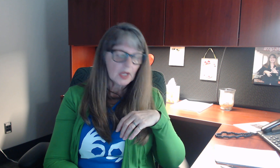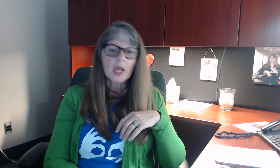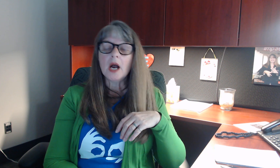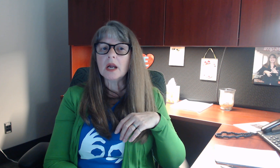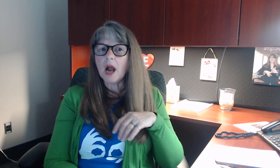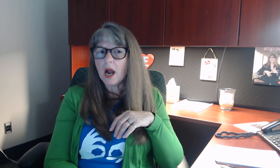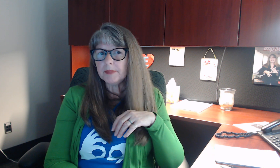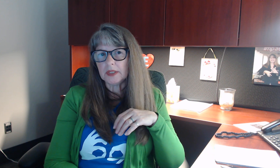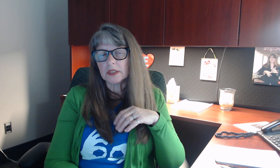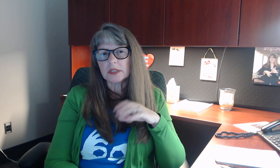A communist.